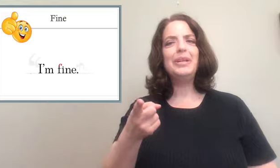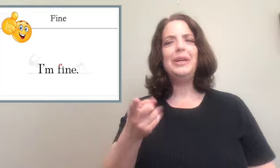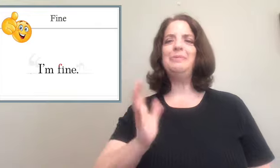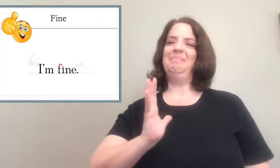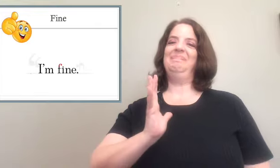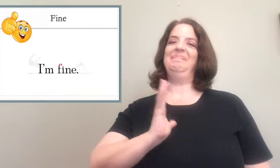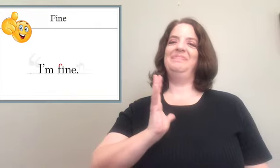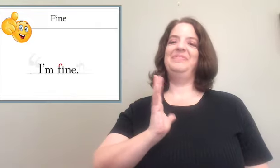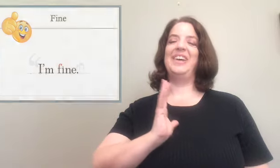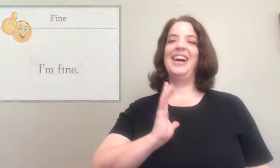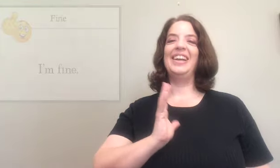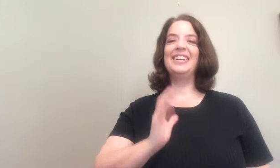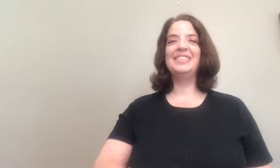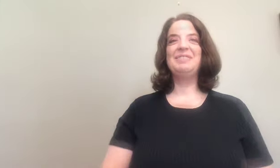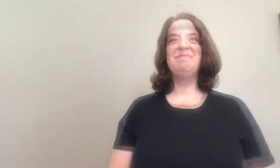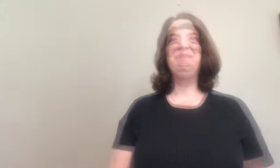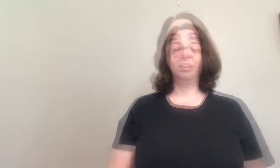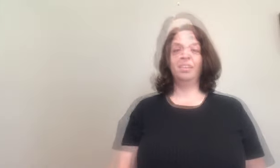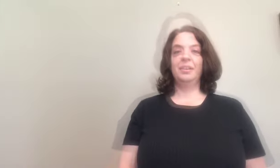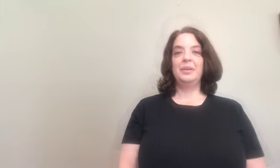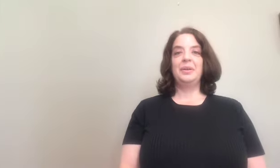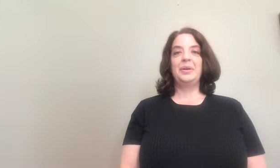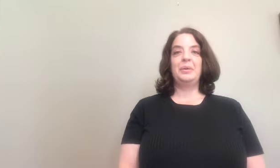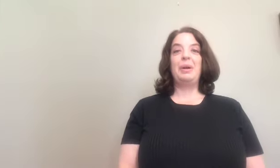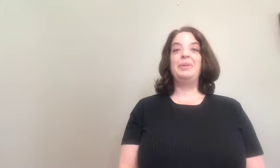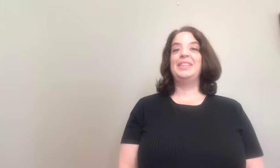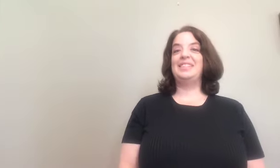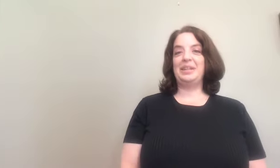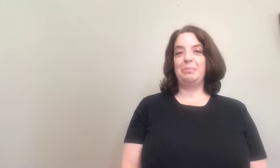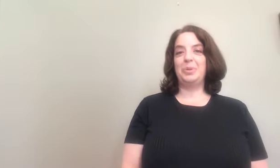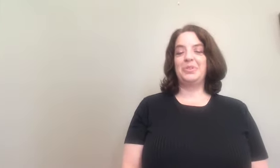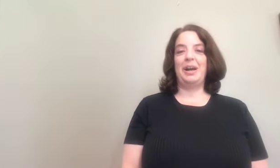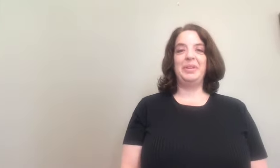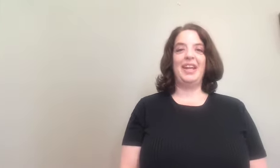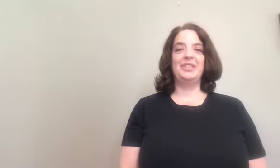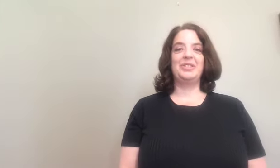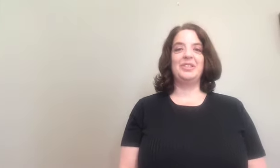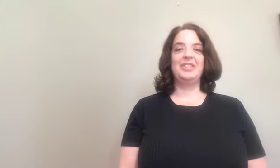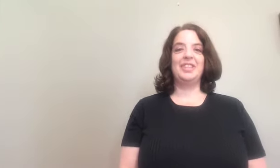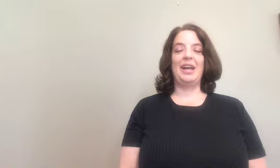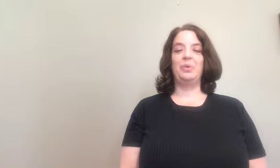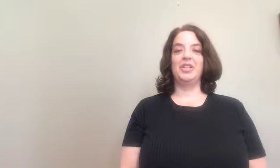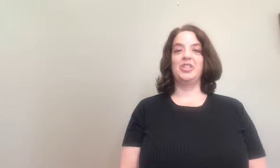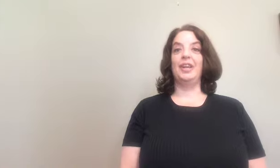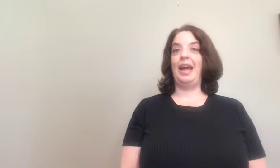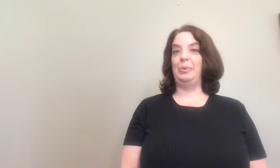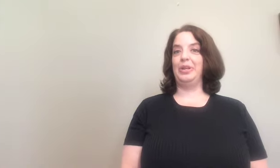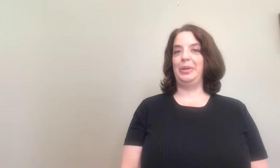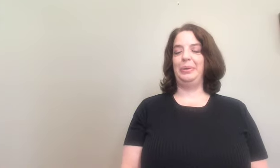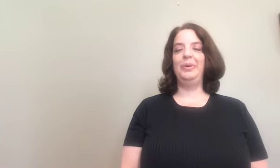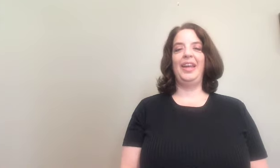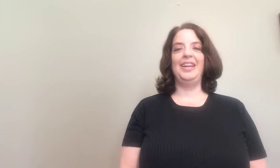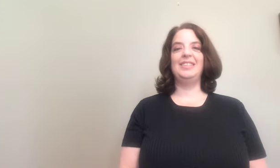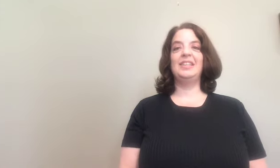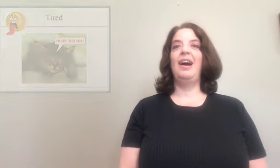you? Fine. Probably the second most common answer to that question, how are you, is